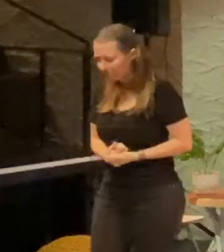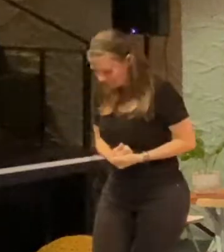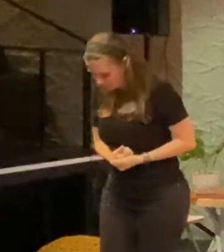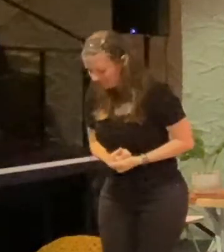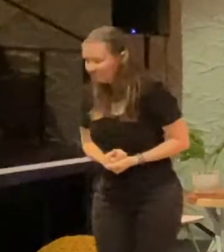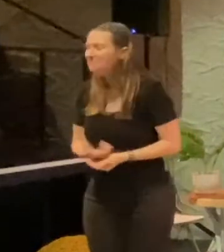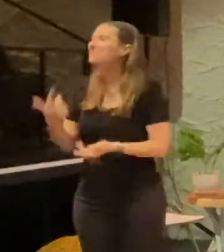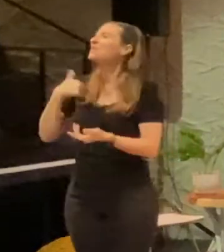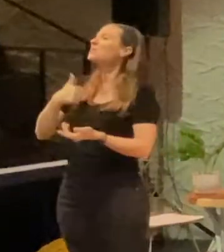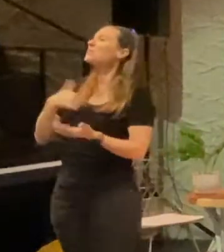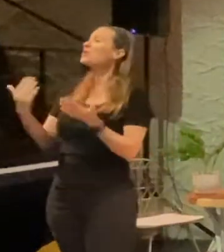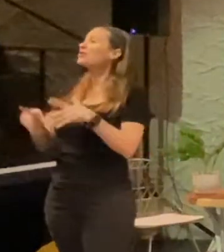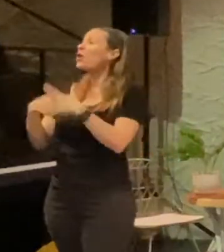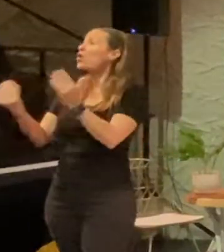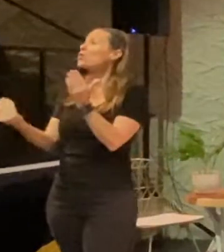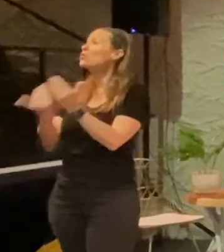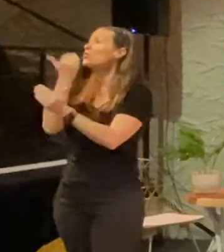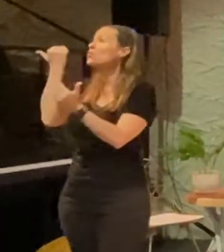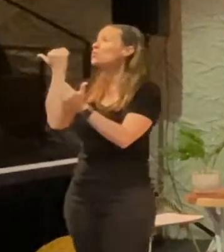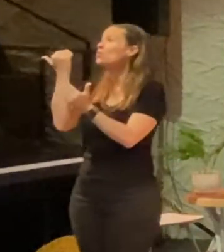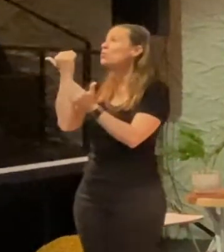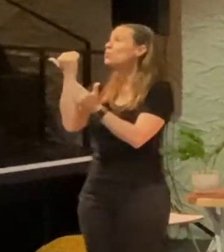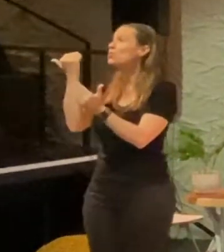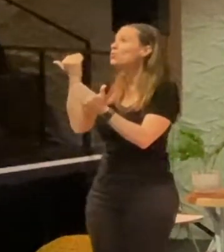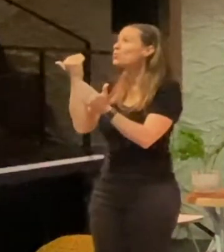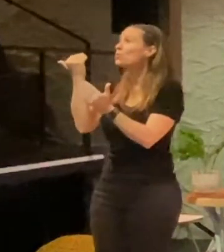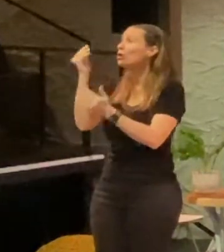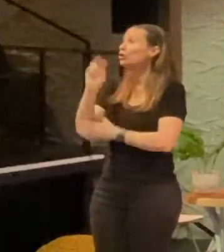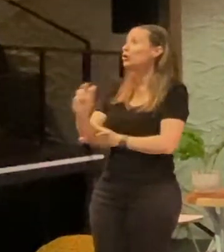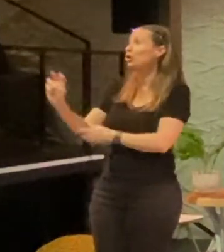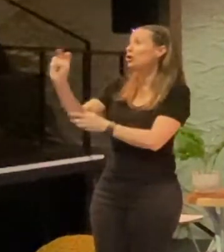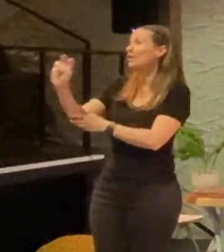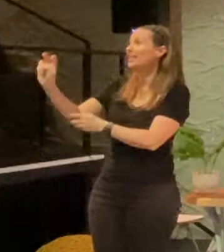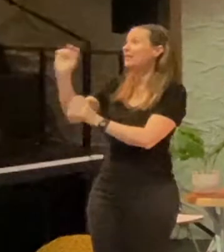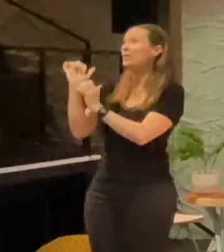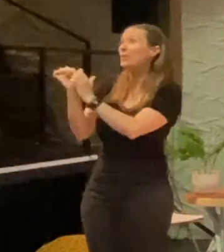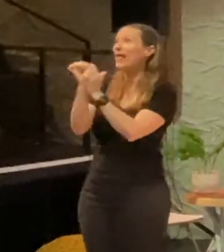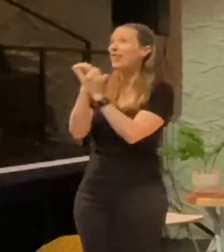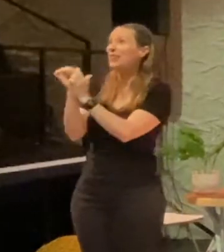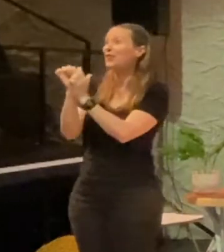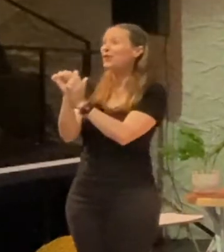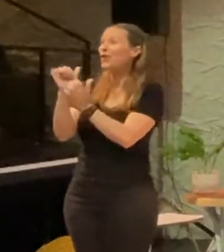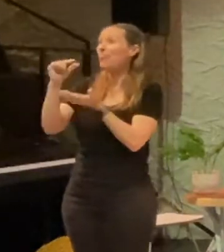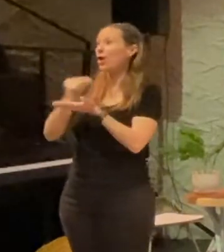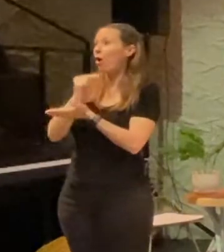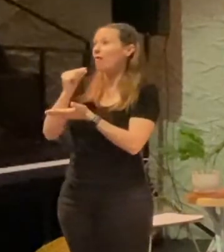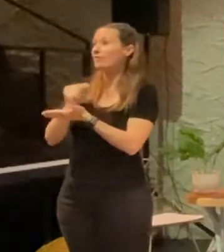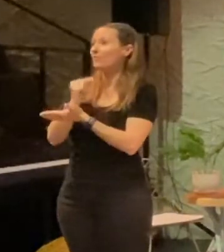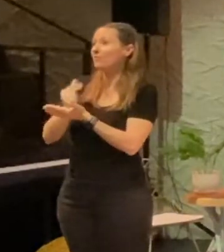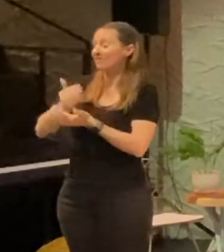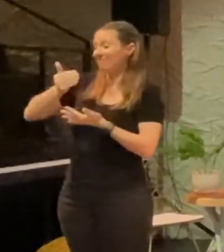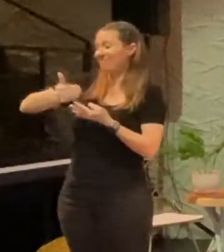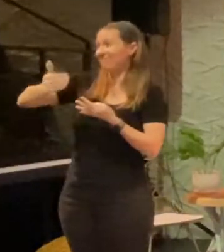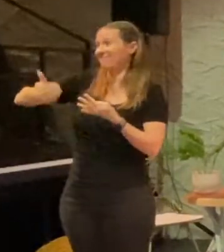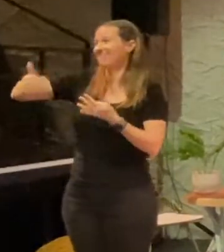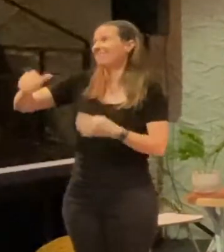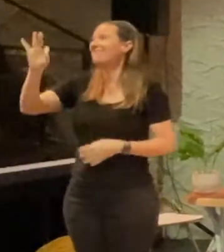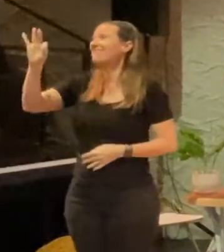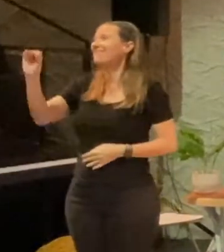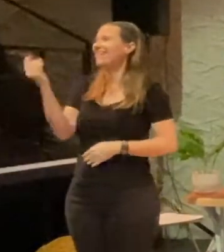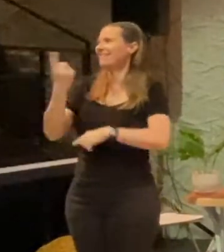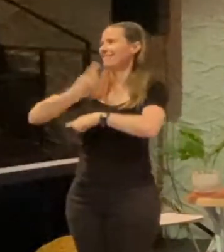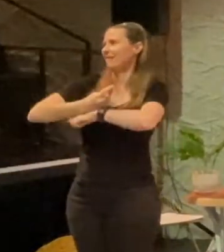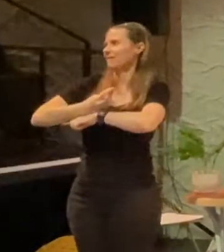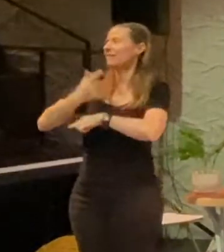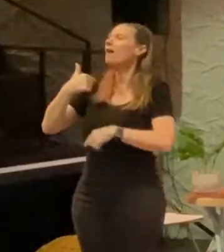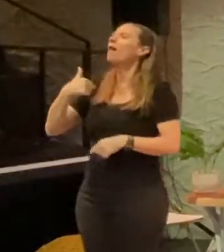All right, we are starting a brand new journey together into the Gospels over the next 90 days. And what we're